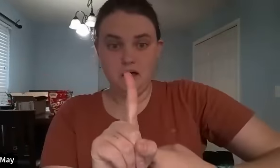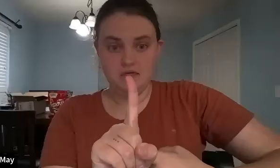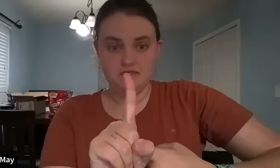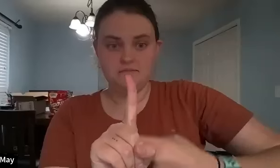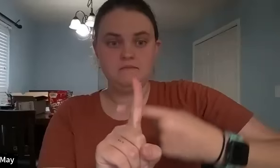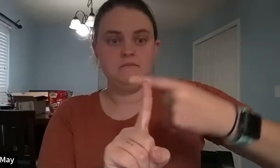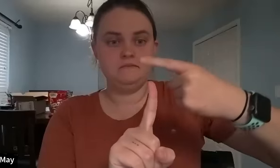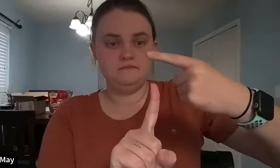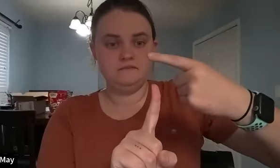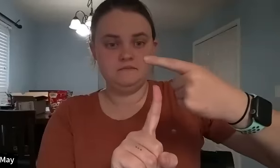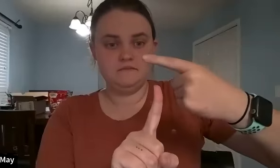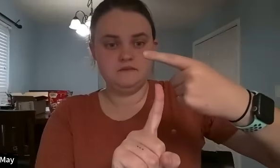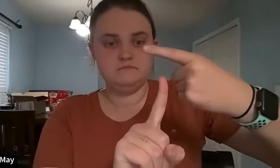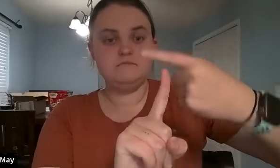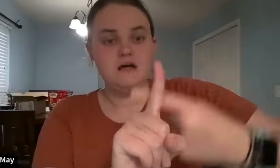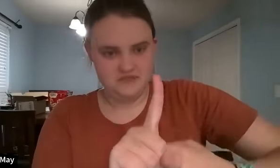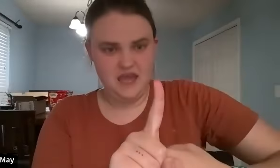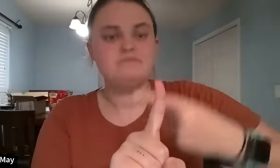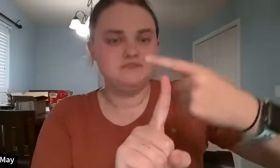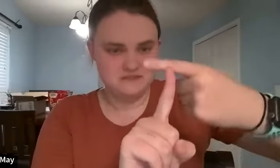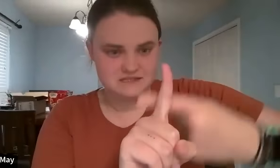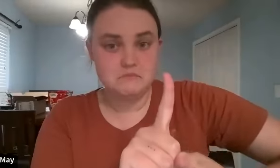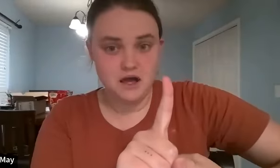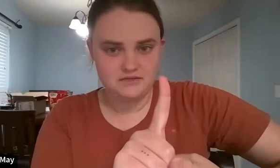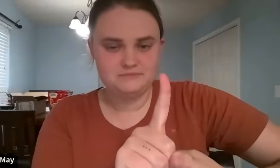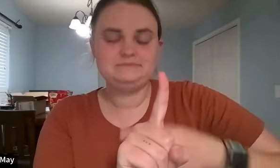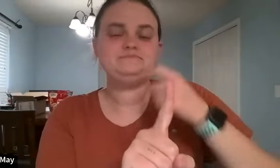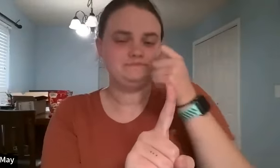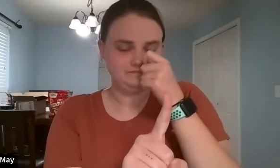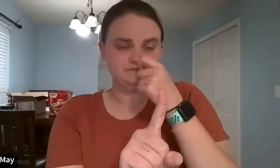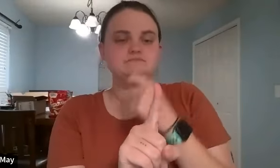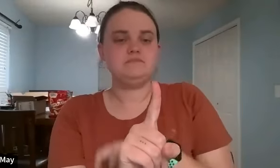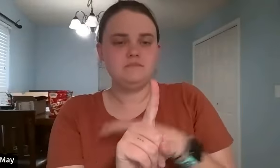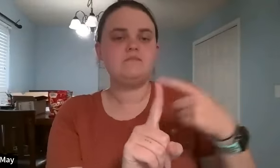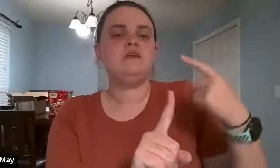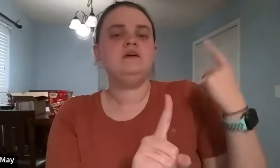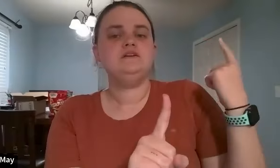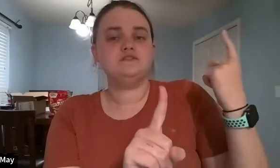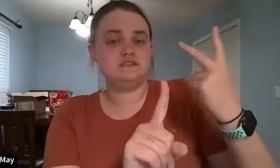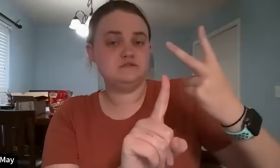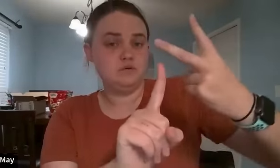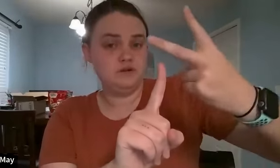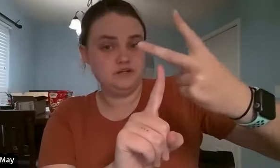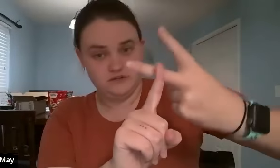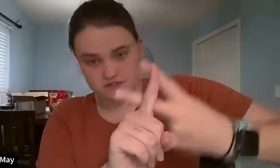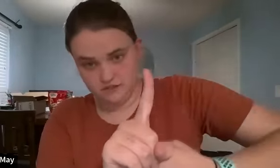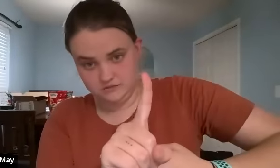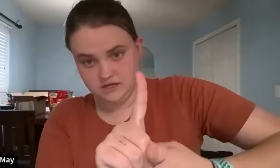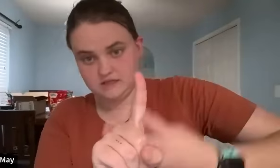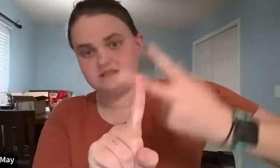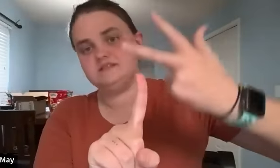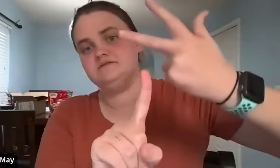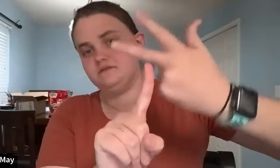Month. Month. Yeah. So this is month. So this is one where you can do that 2 months,